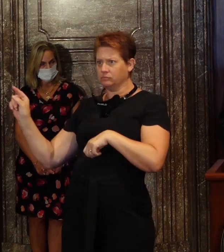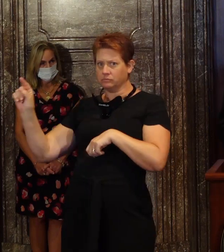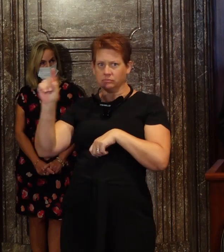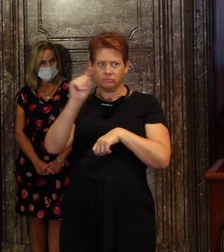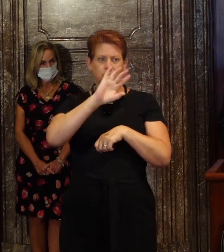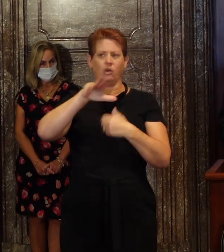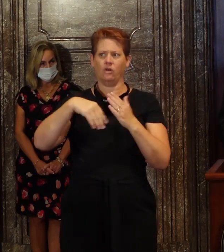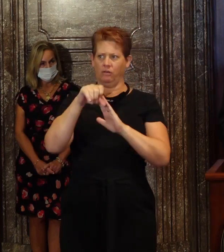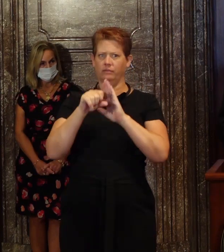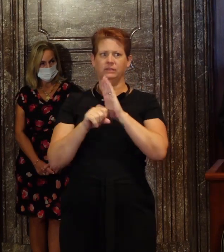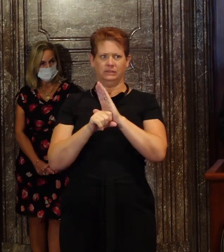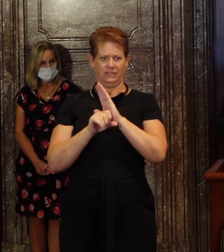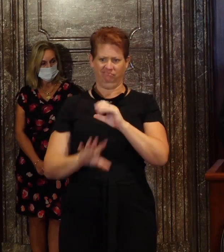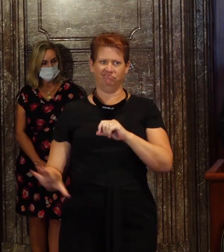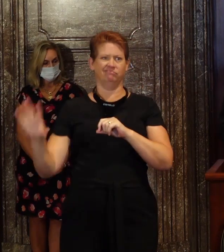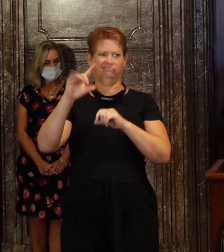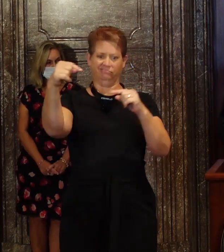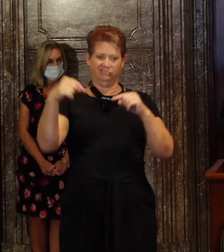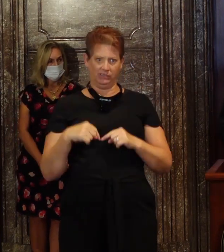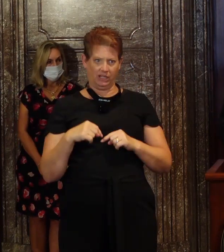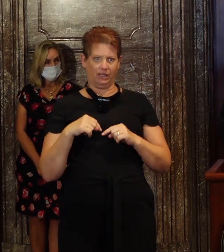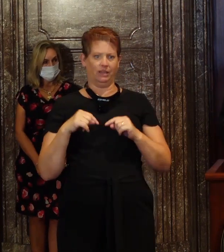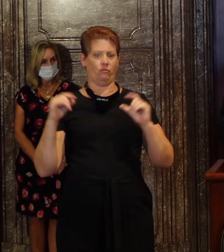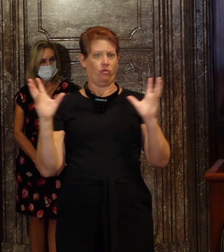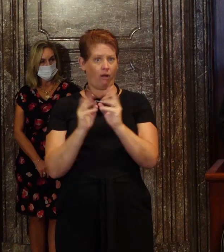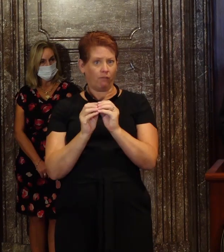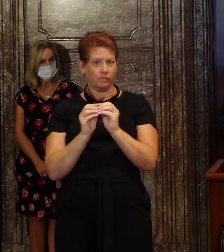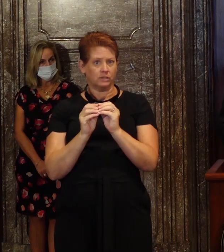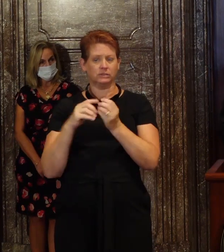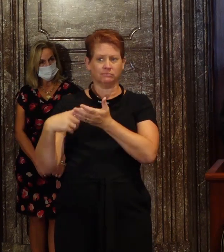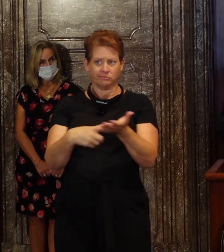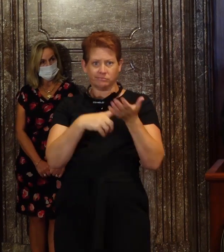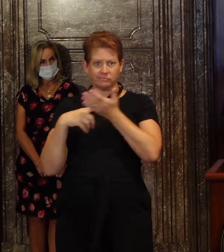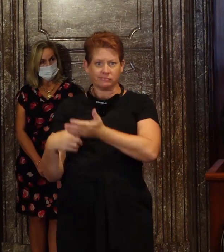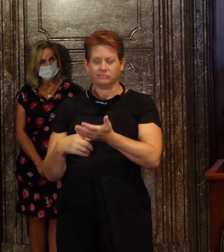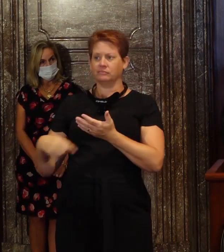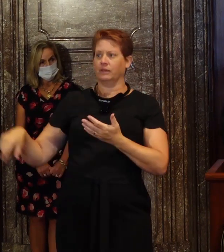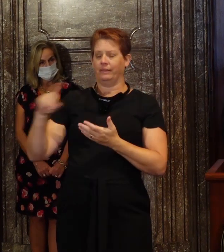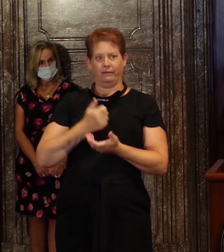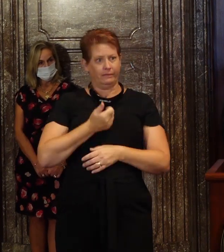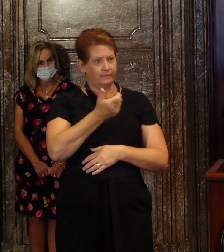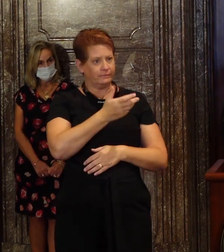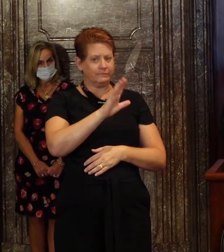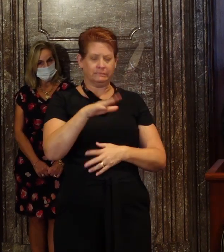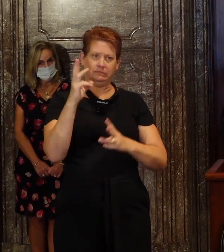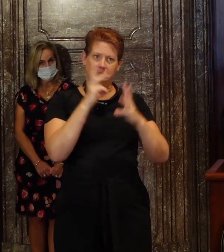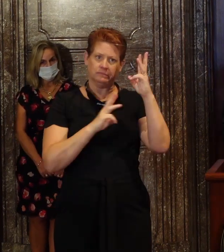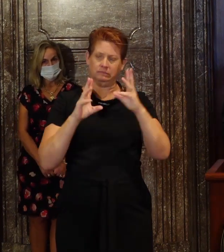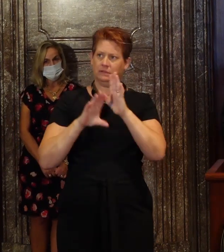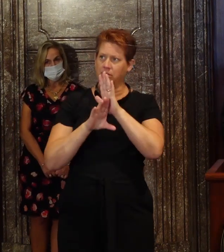I believe, at one time in the conference room expressing their concerns about that rising